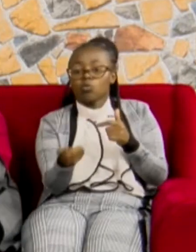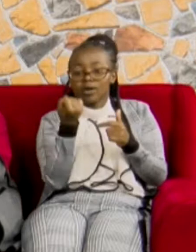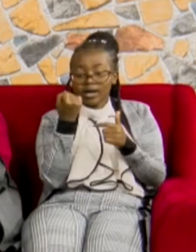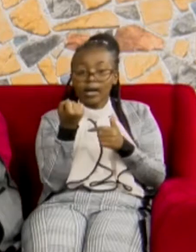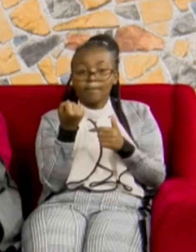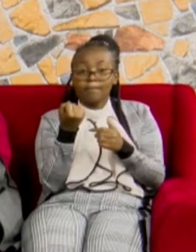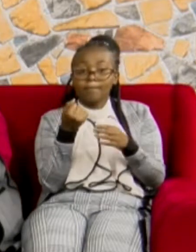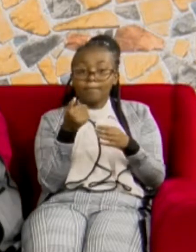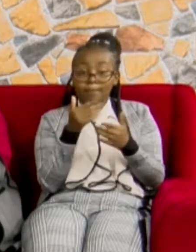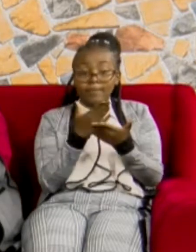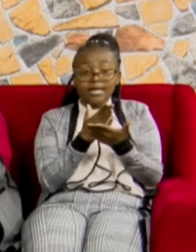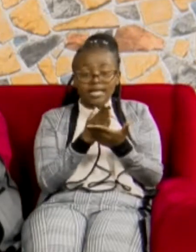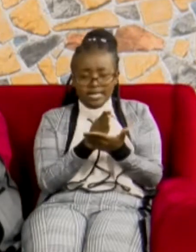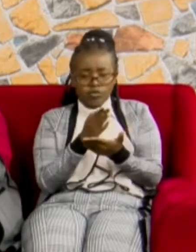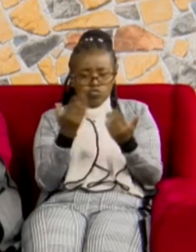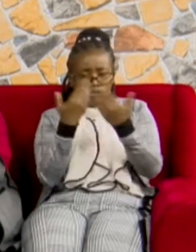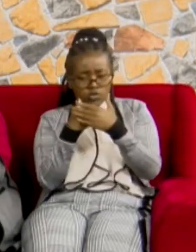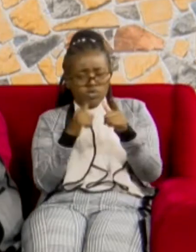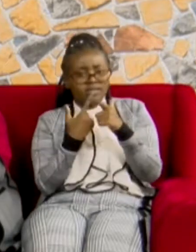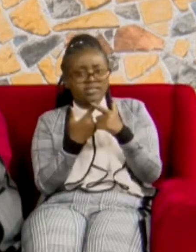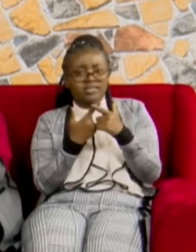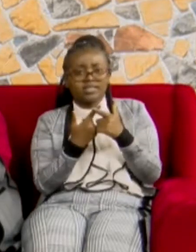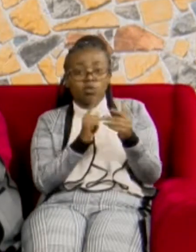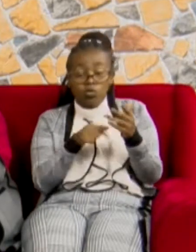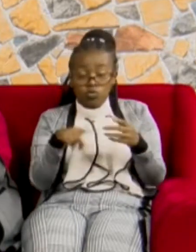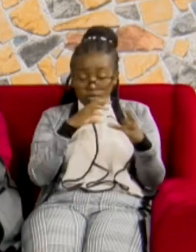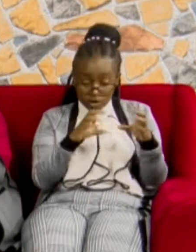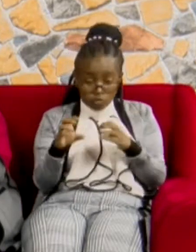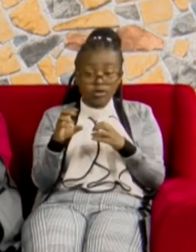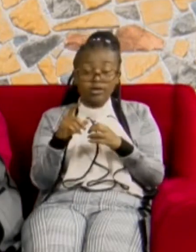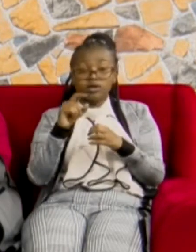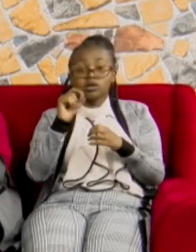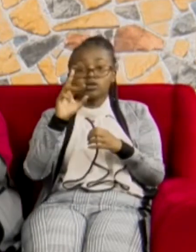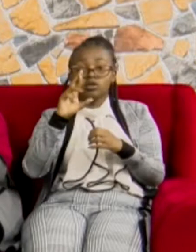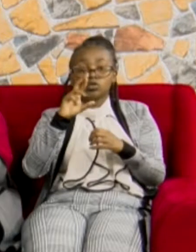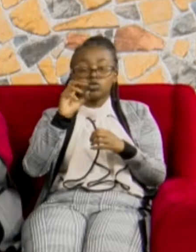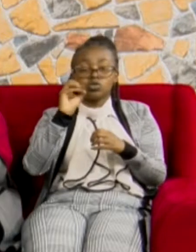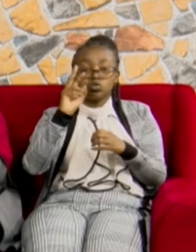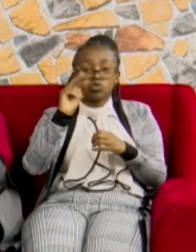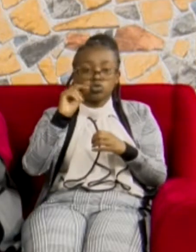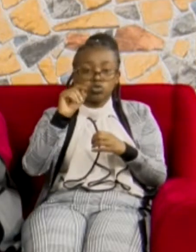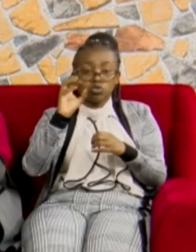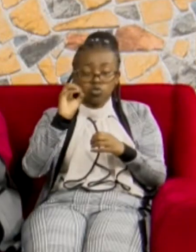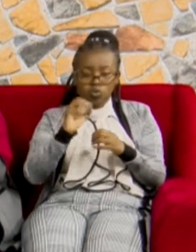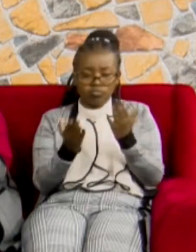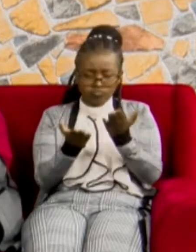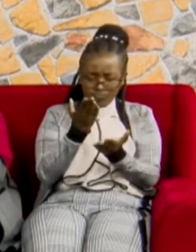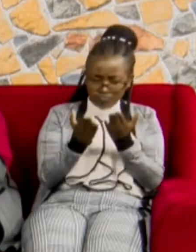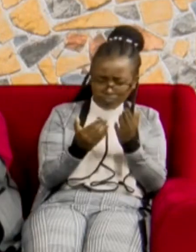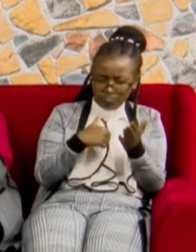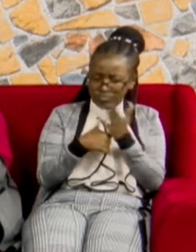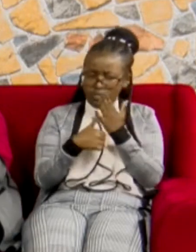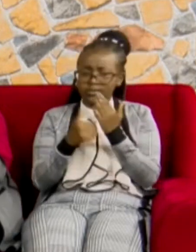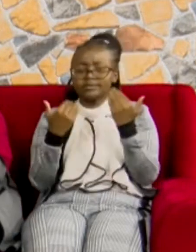middle of the night. And so at least what we're doing in Toronto is that we evaluate your sleep. Are you having difficulty in